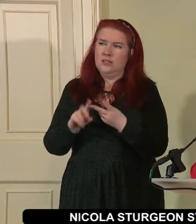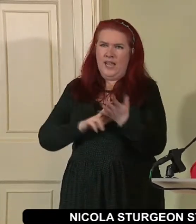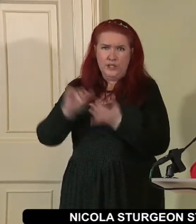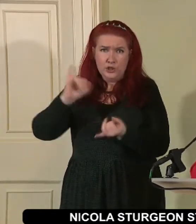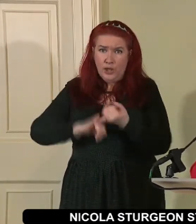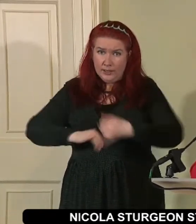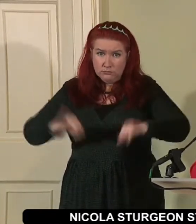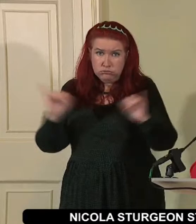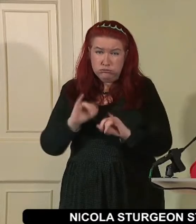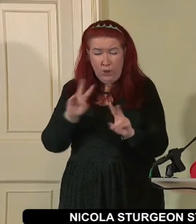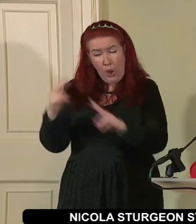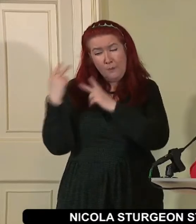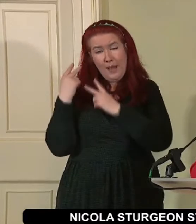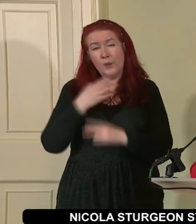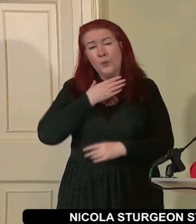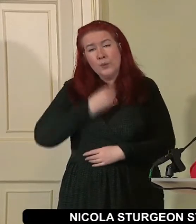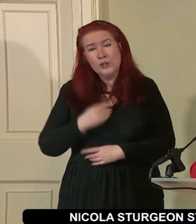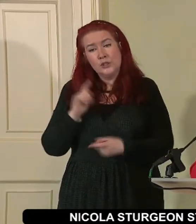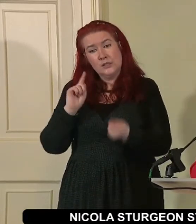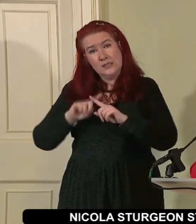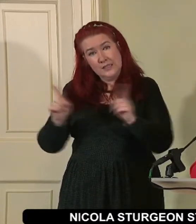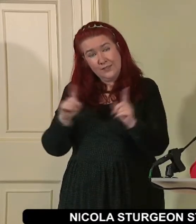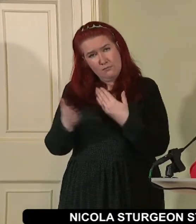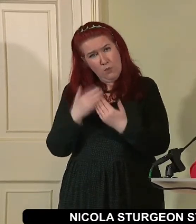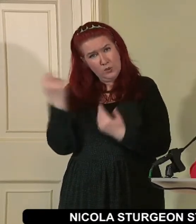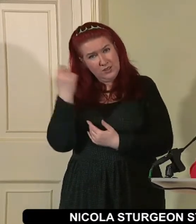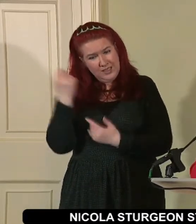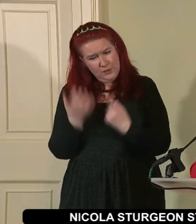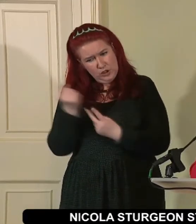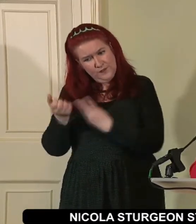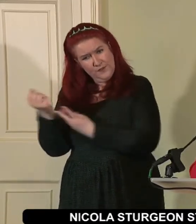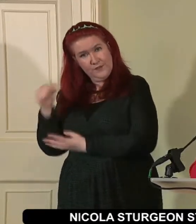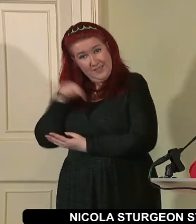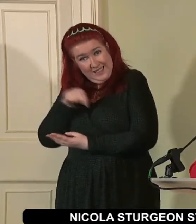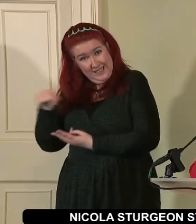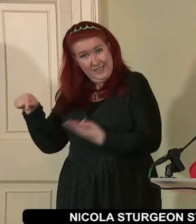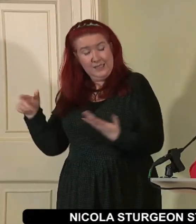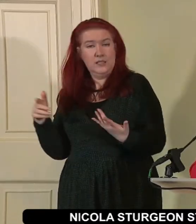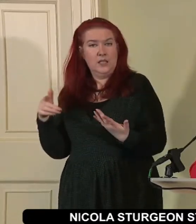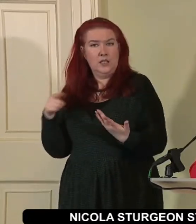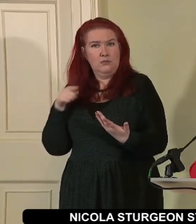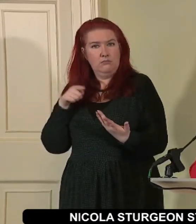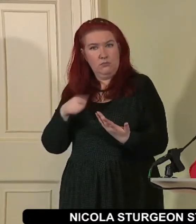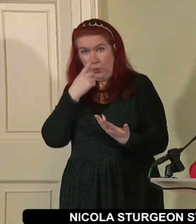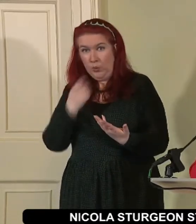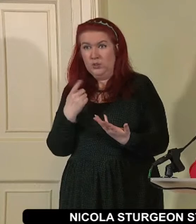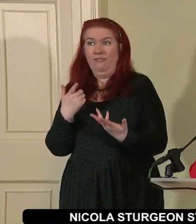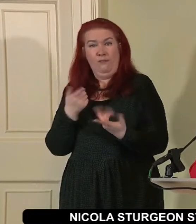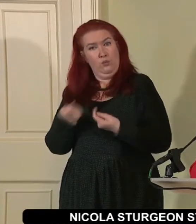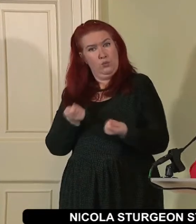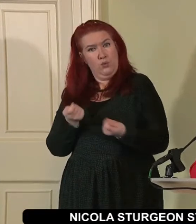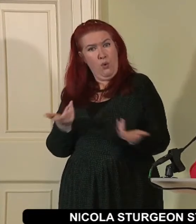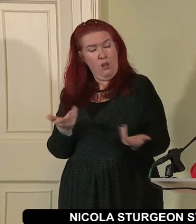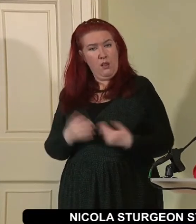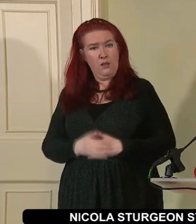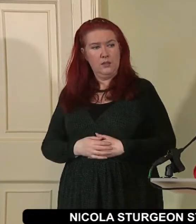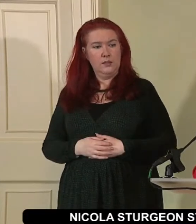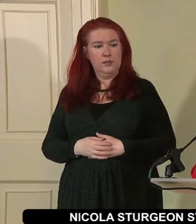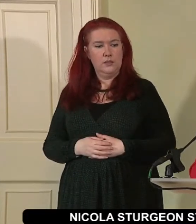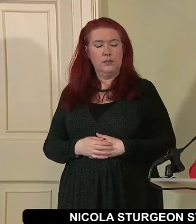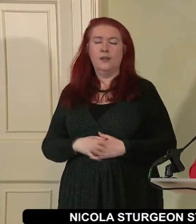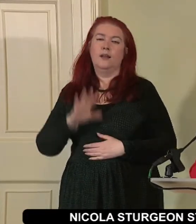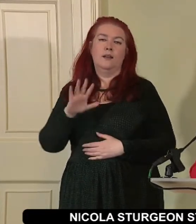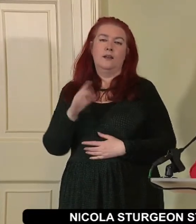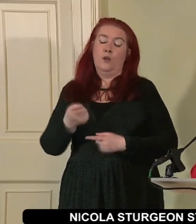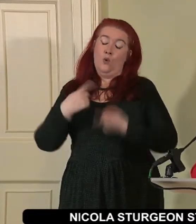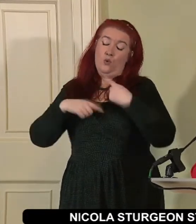wish it were different, that you could have been more successful in those areas in which you have had complete or considerable control? Well, I'll refer back